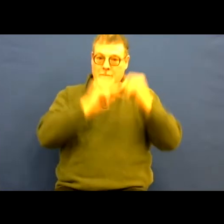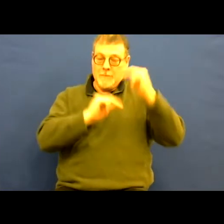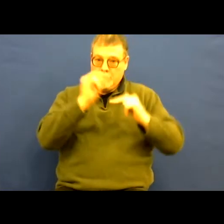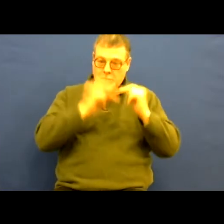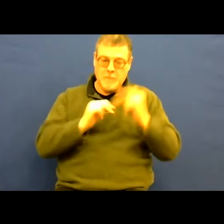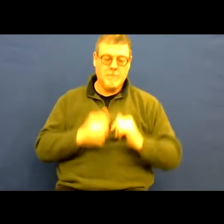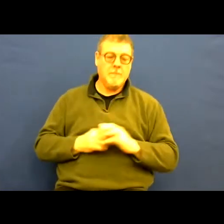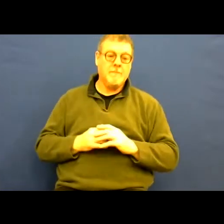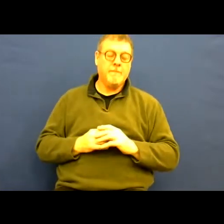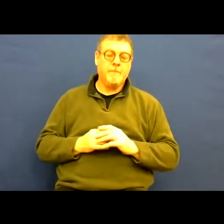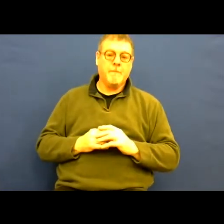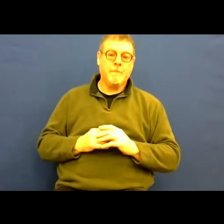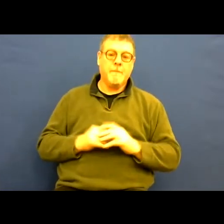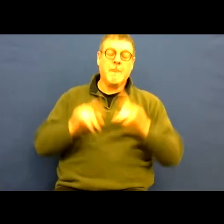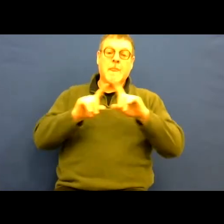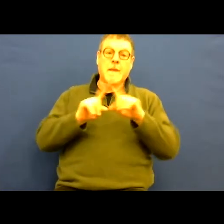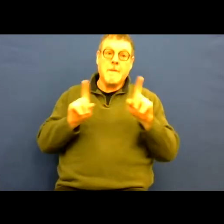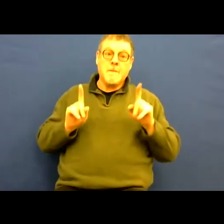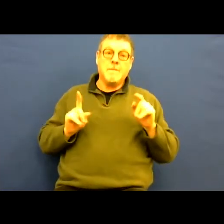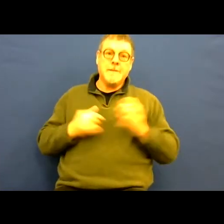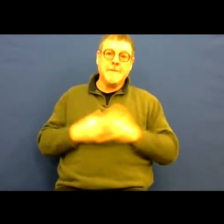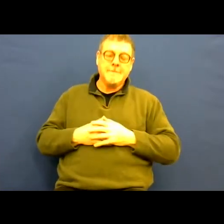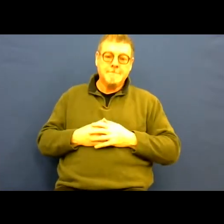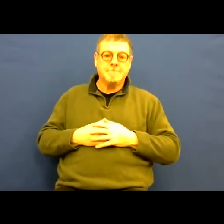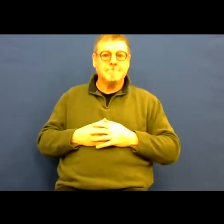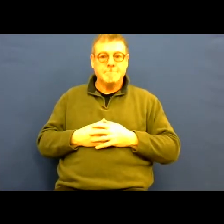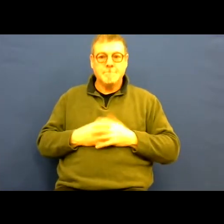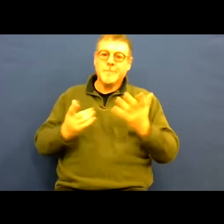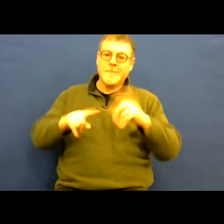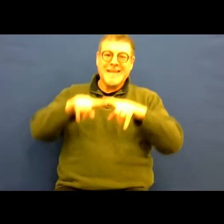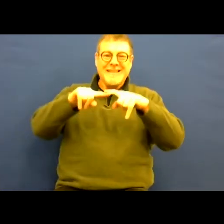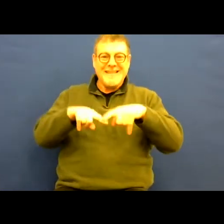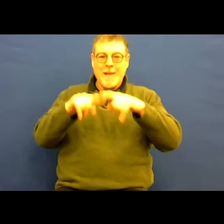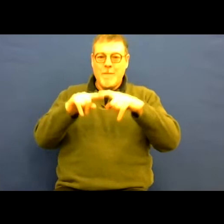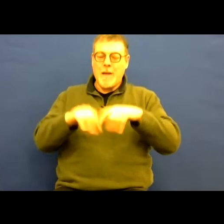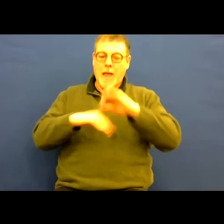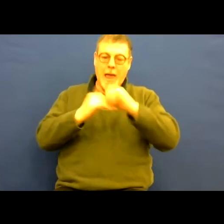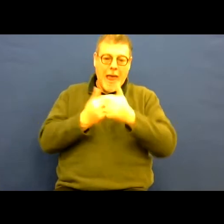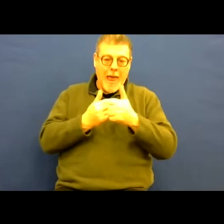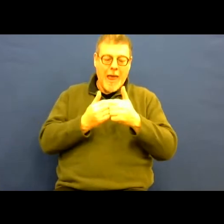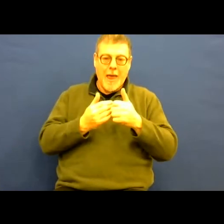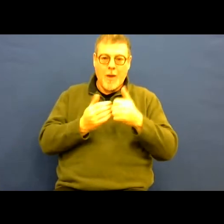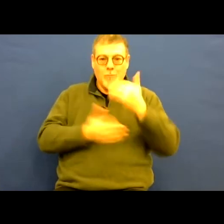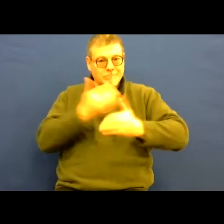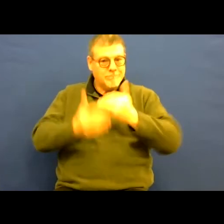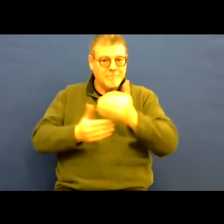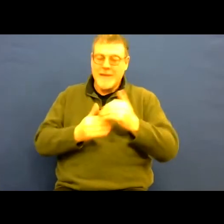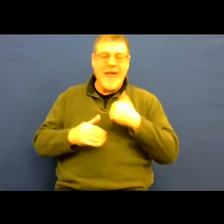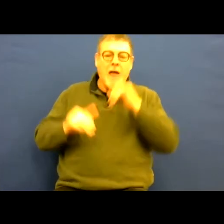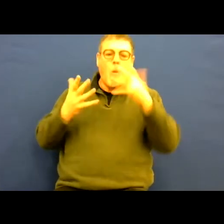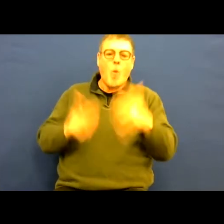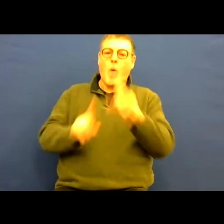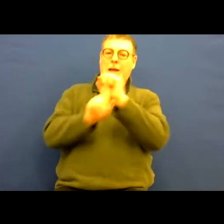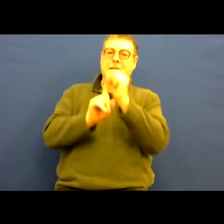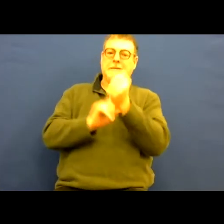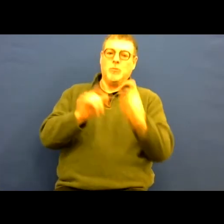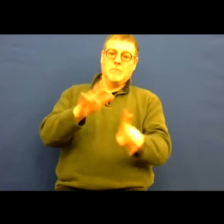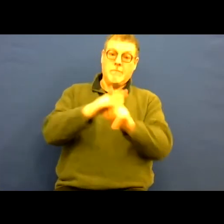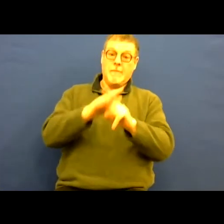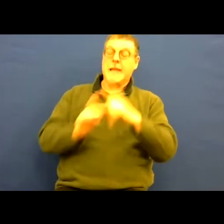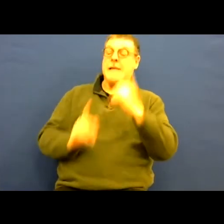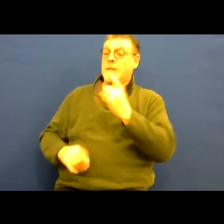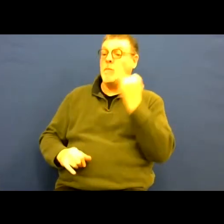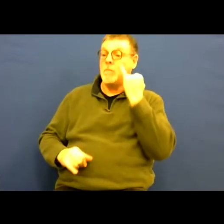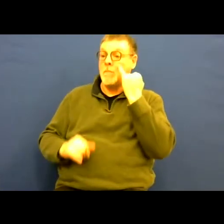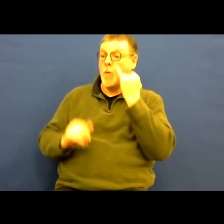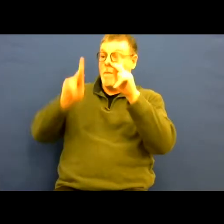building. But depending on how this stuff lays out, I wouldn't want it to be a scenario where someone builds a